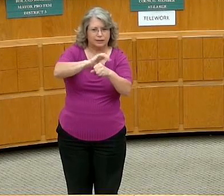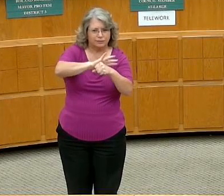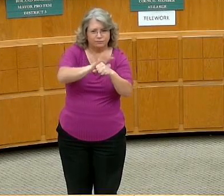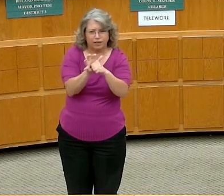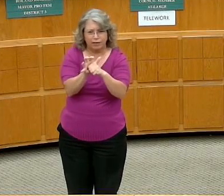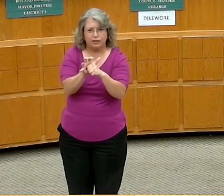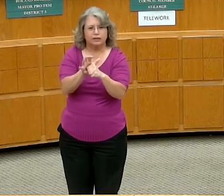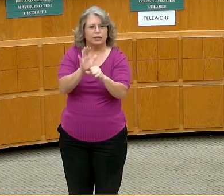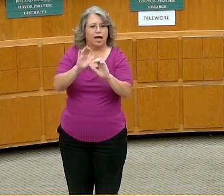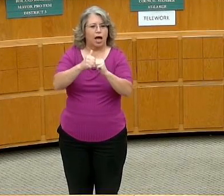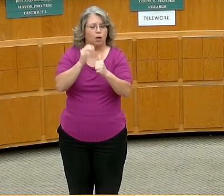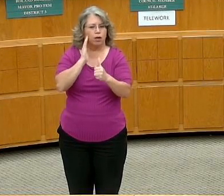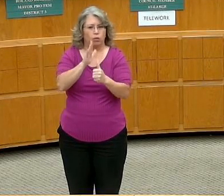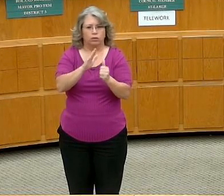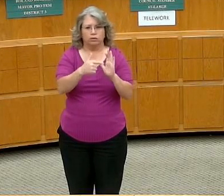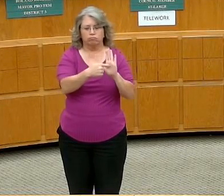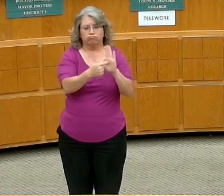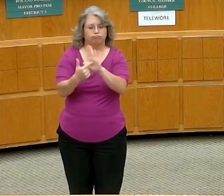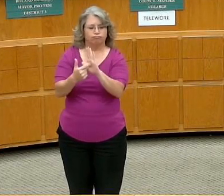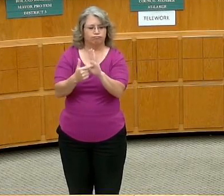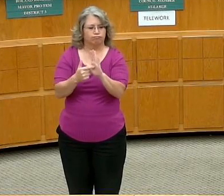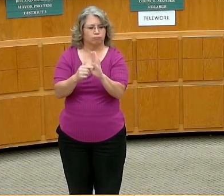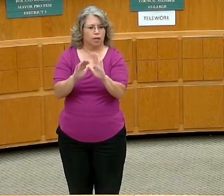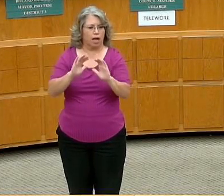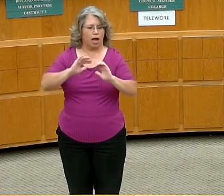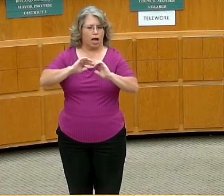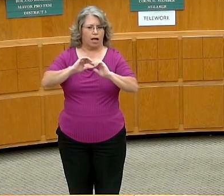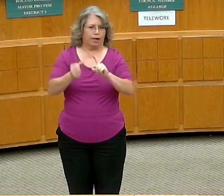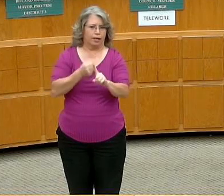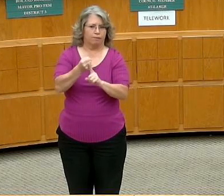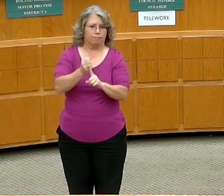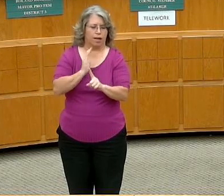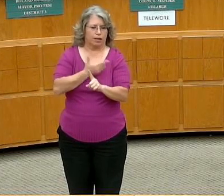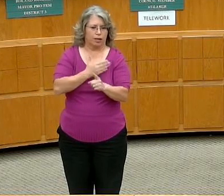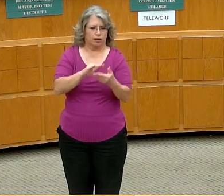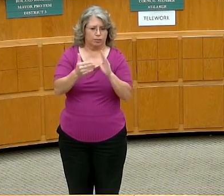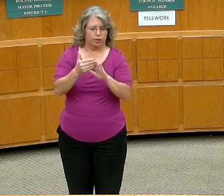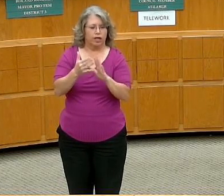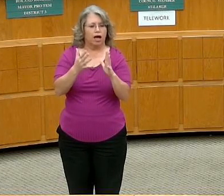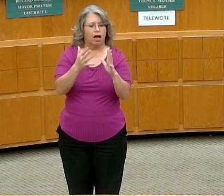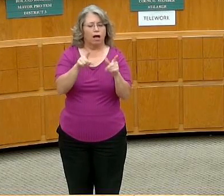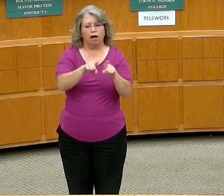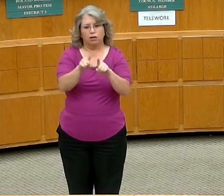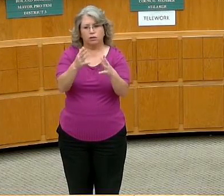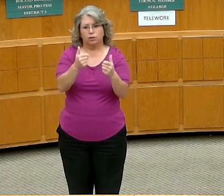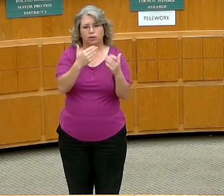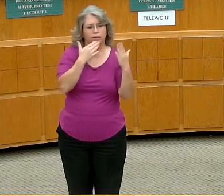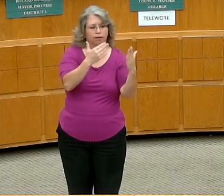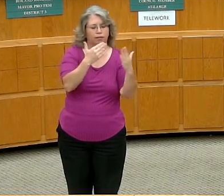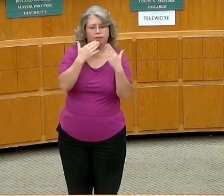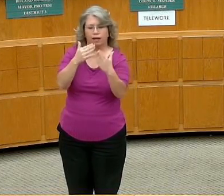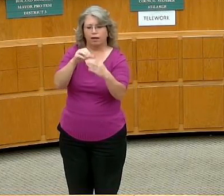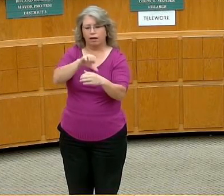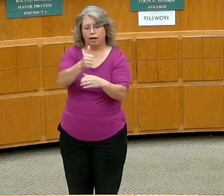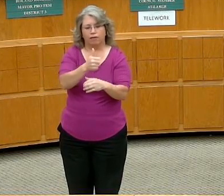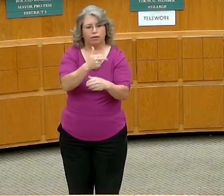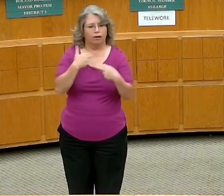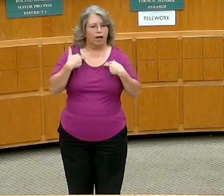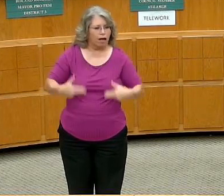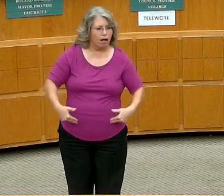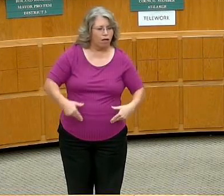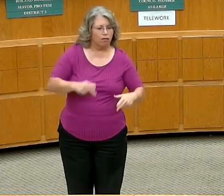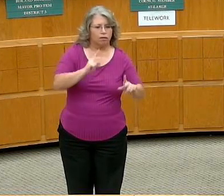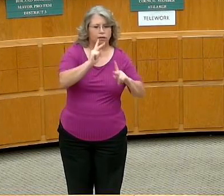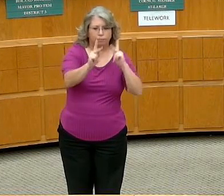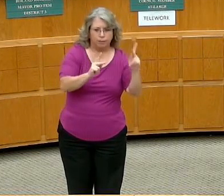partnership with the university, I want to thank other public health, medical community personnel that have helped to collaborate